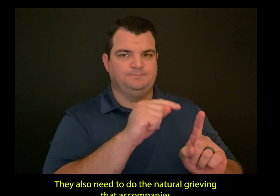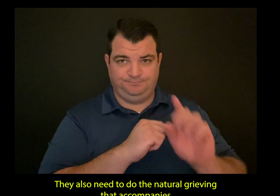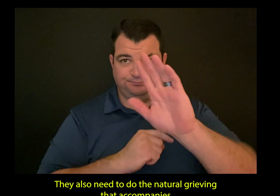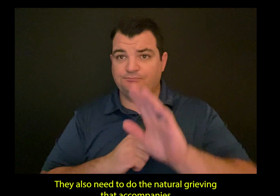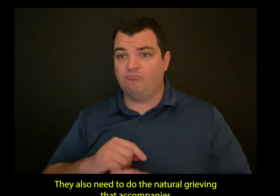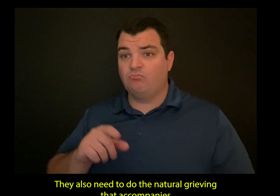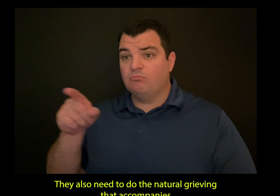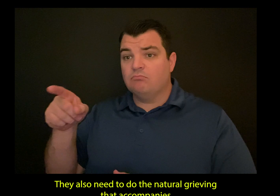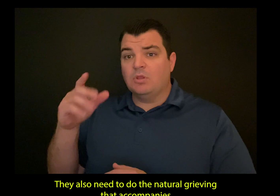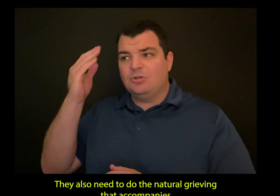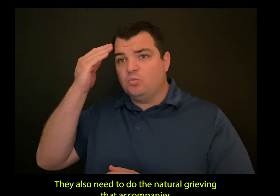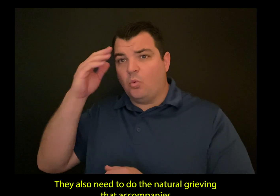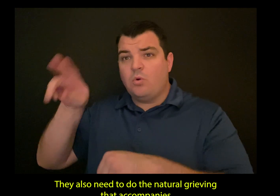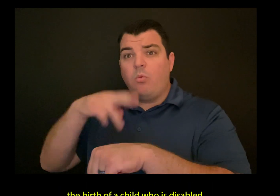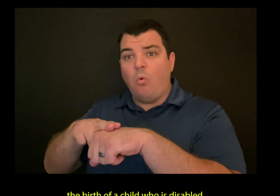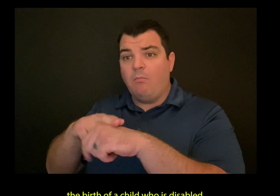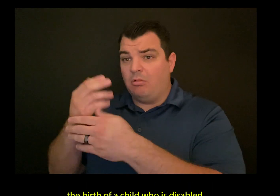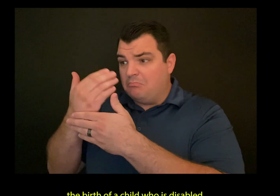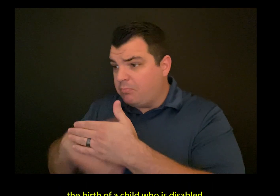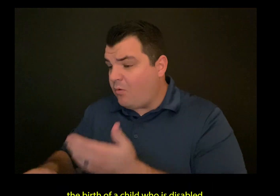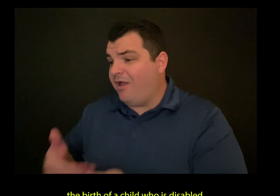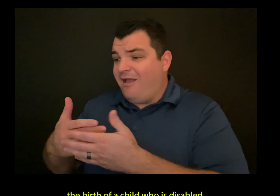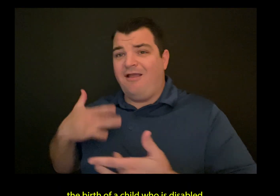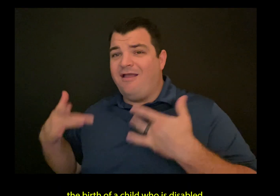do the natural grieving that accompanies the birth of a child who is disabled.